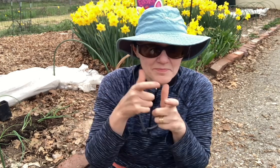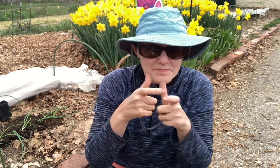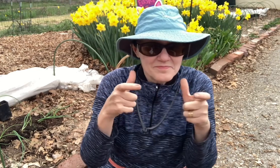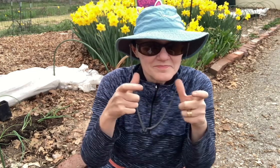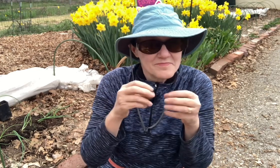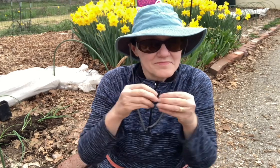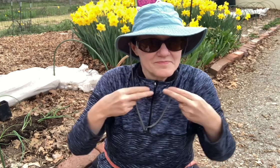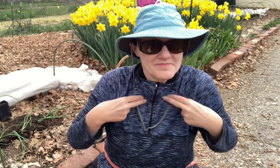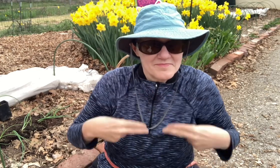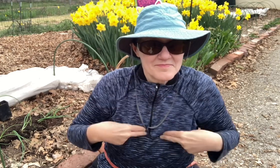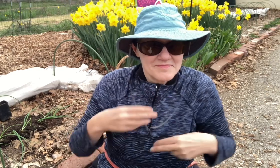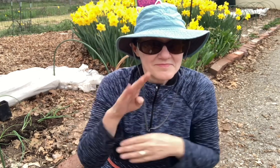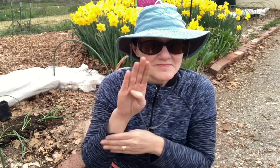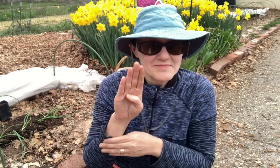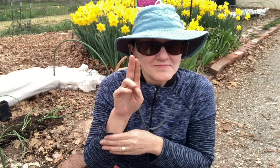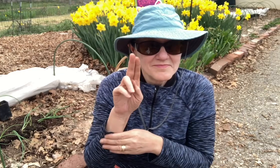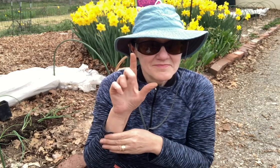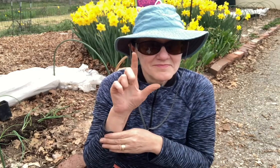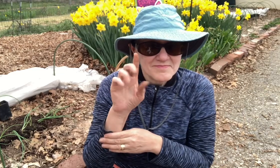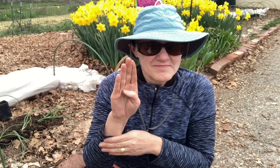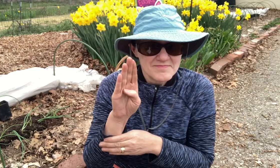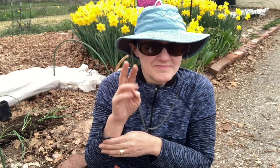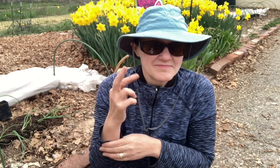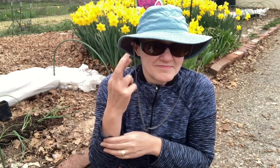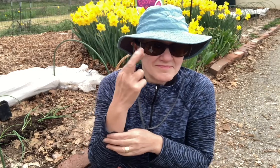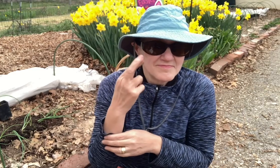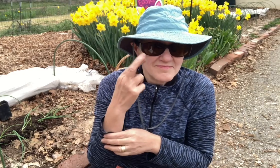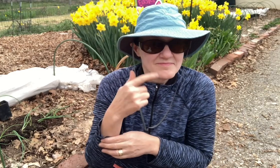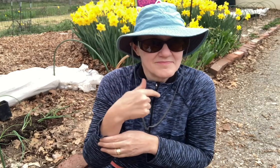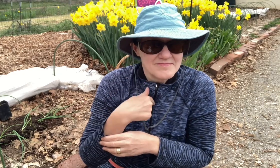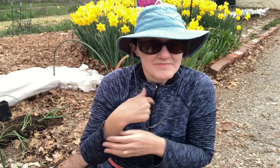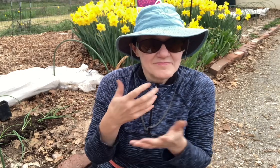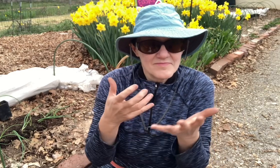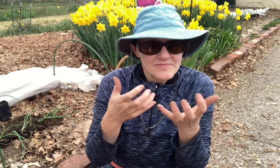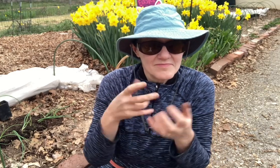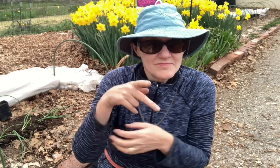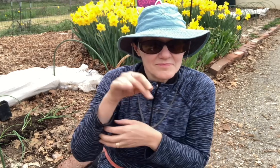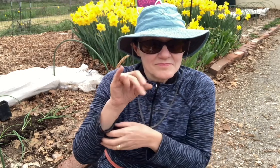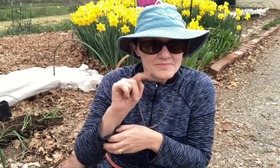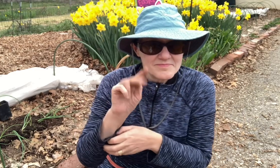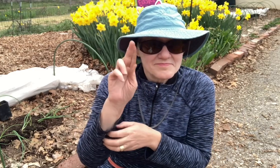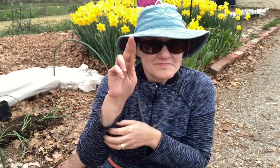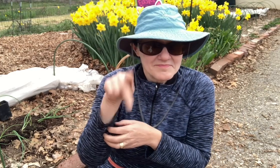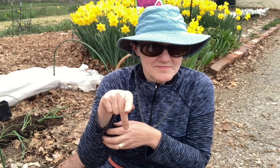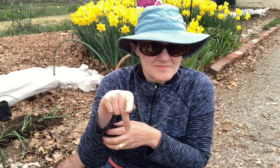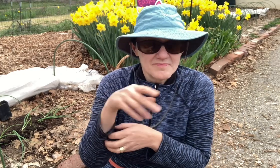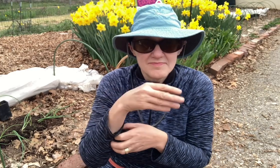The bigger the roots, the bigger and healthier the bulbs. That's the reason I wanted to pot them up.